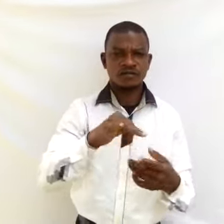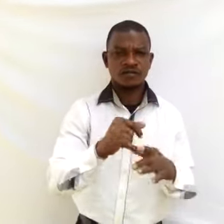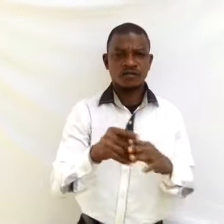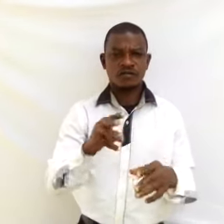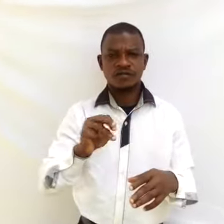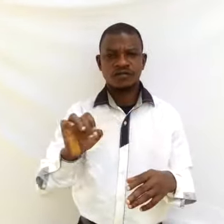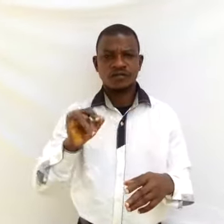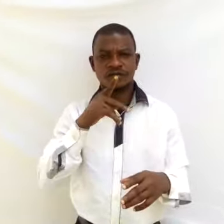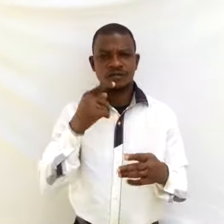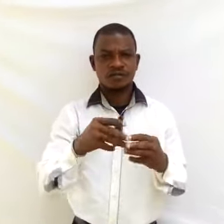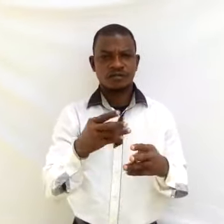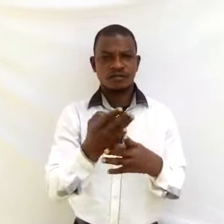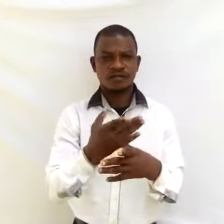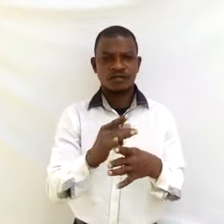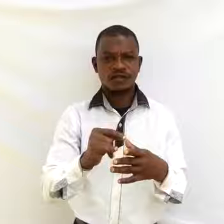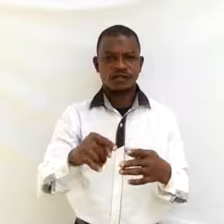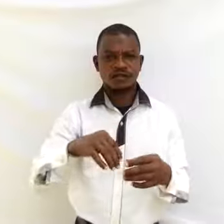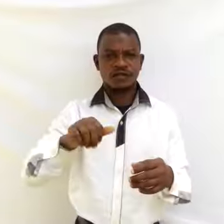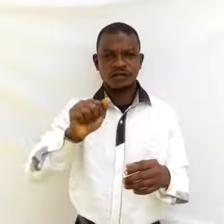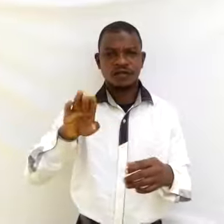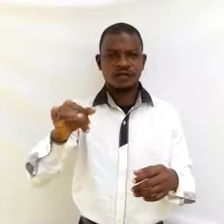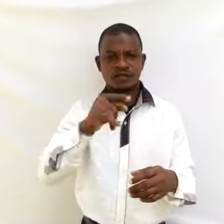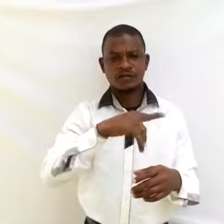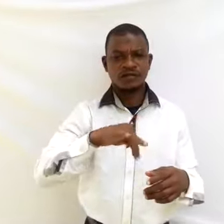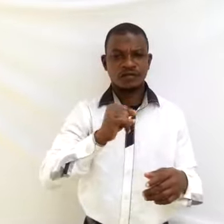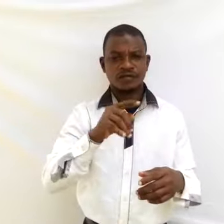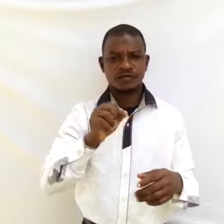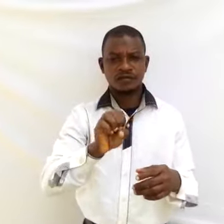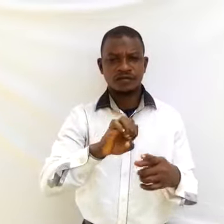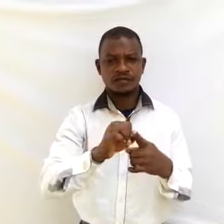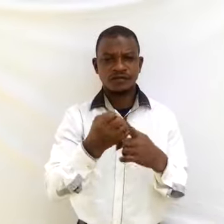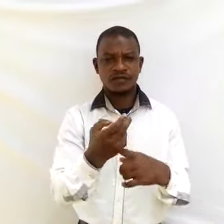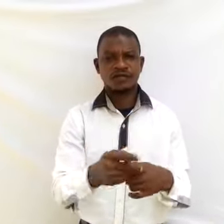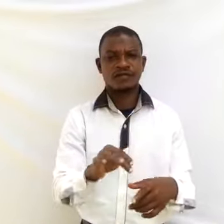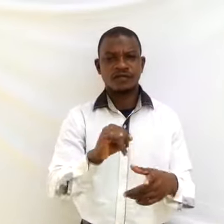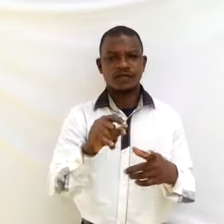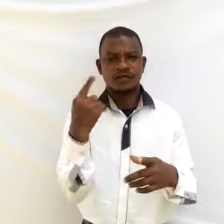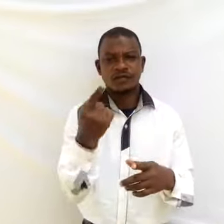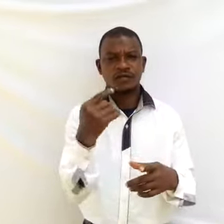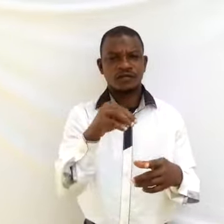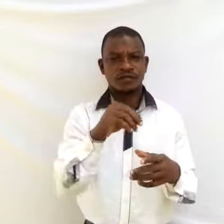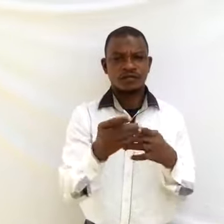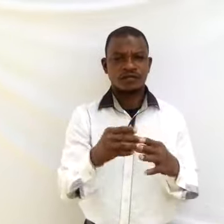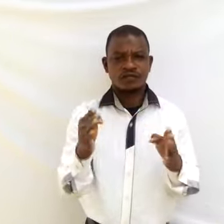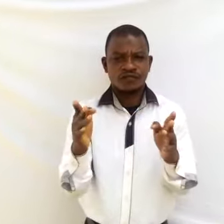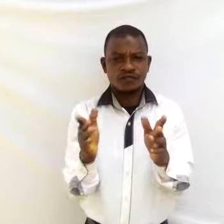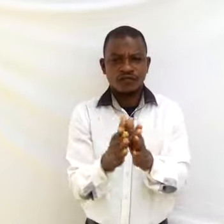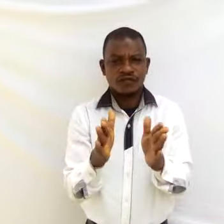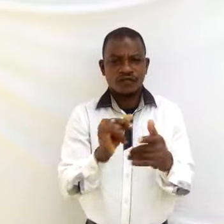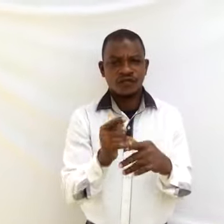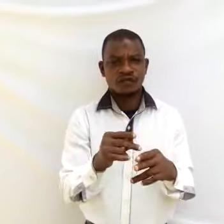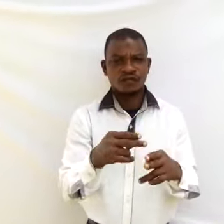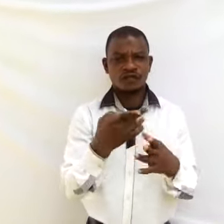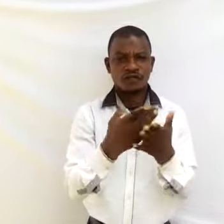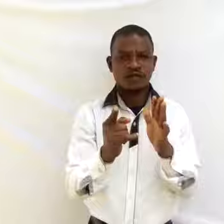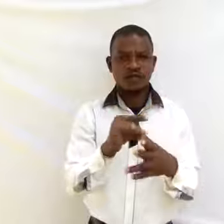within the abiotic environment. Only a small proportion recycles